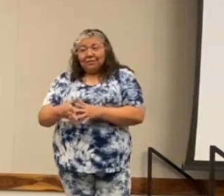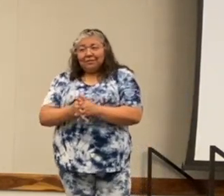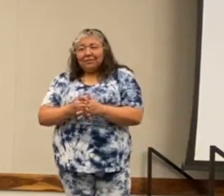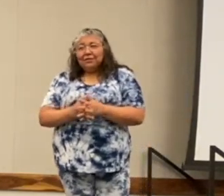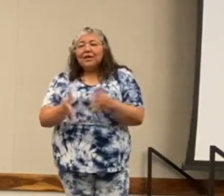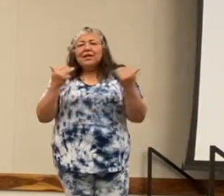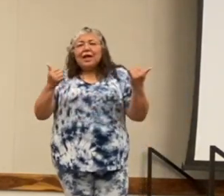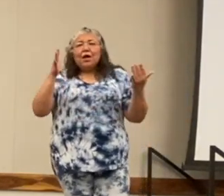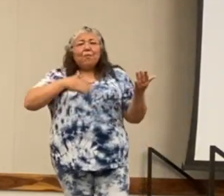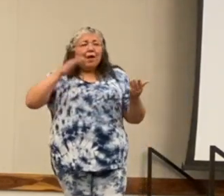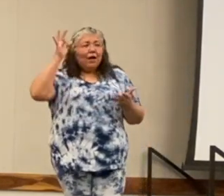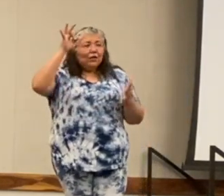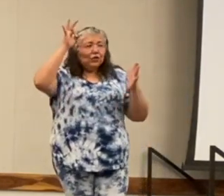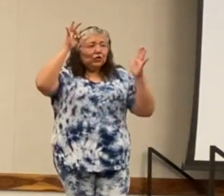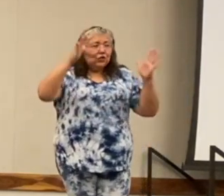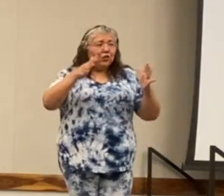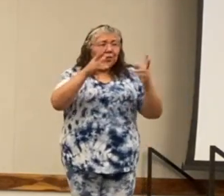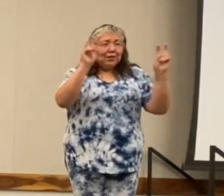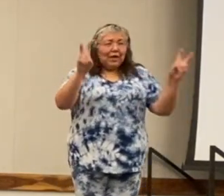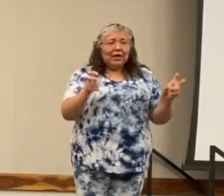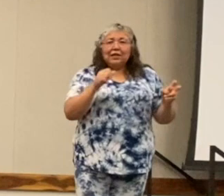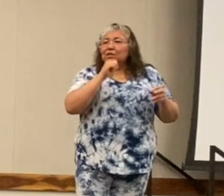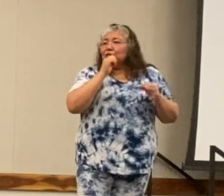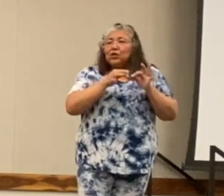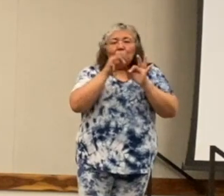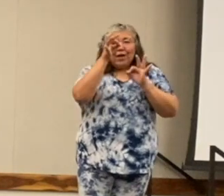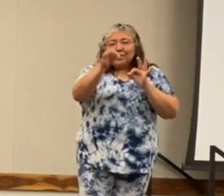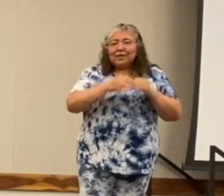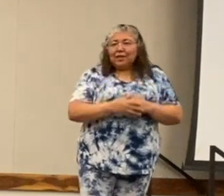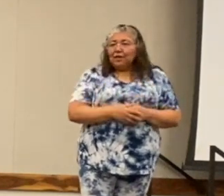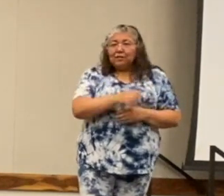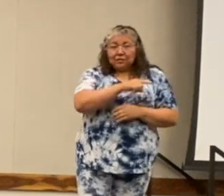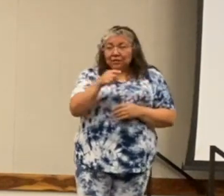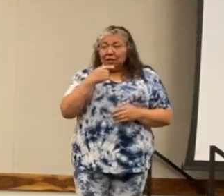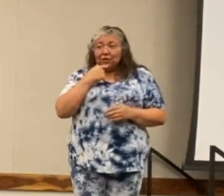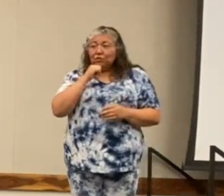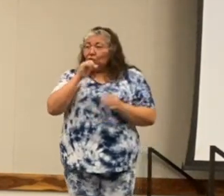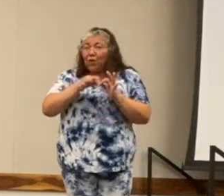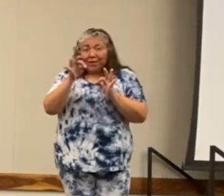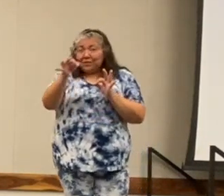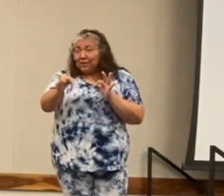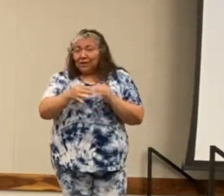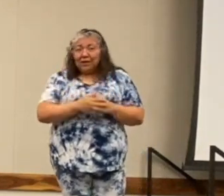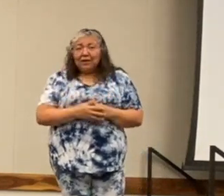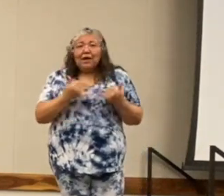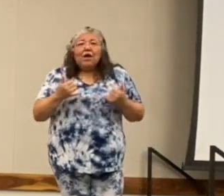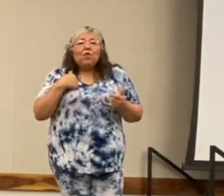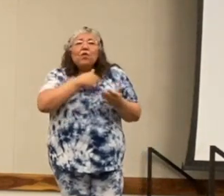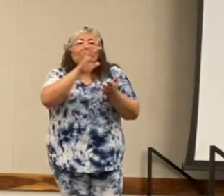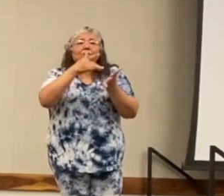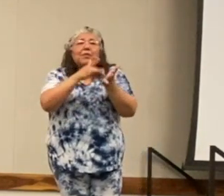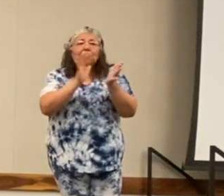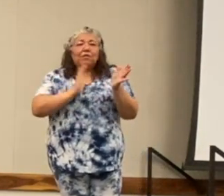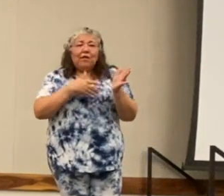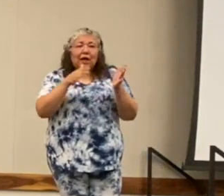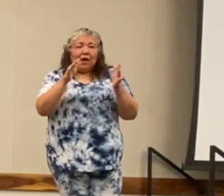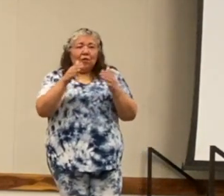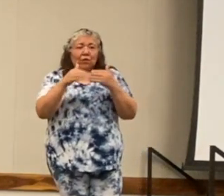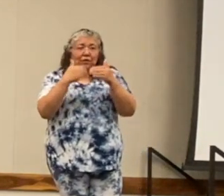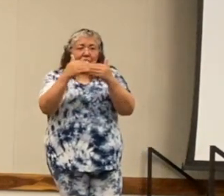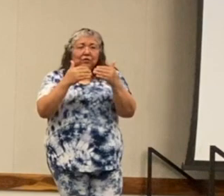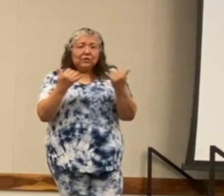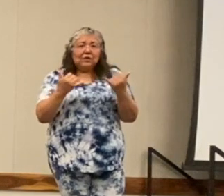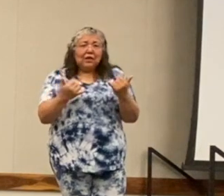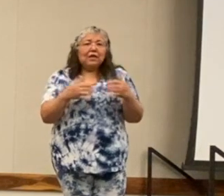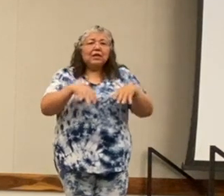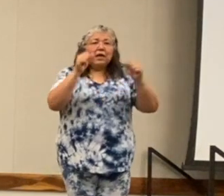So my sermon title today is Don't Hesitate. Say, don't hesitate. Don't hesitate. We're in the middle of our series right now called Taking